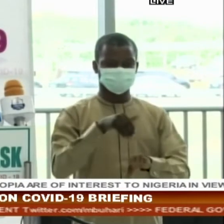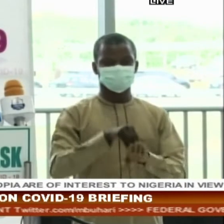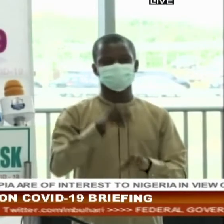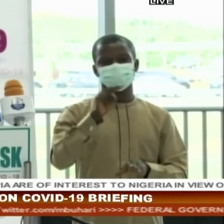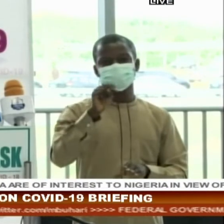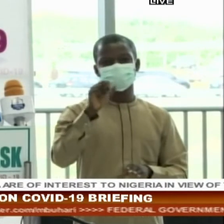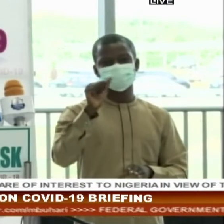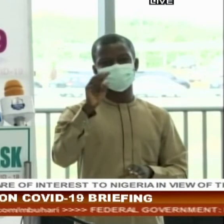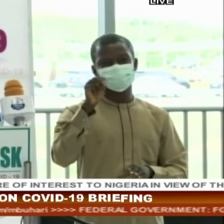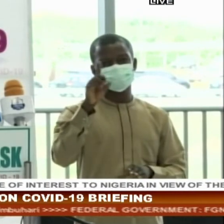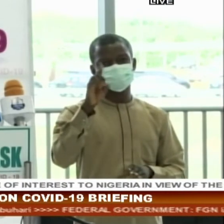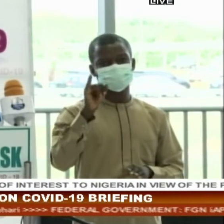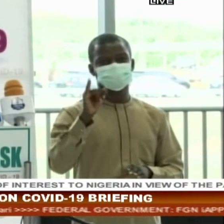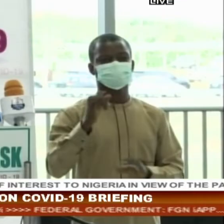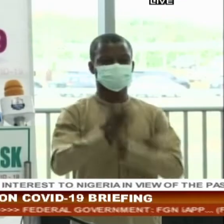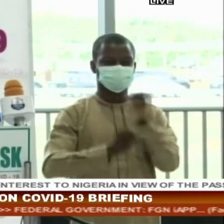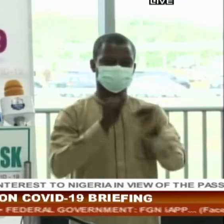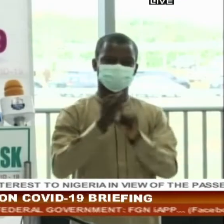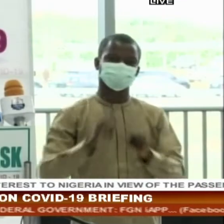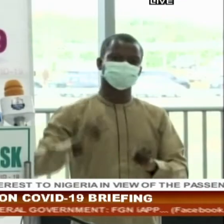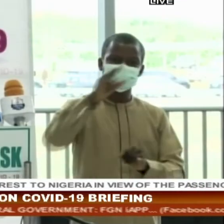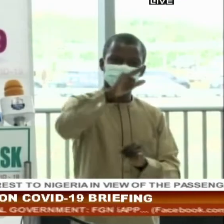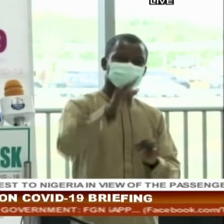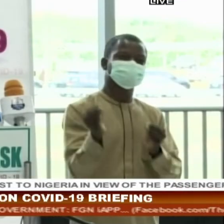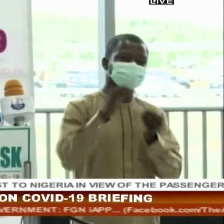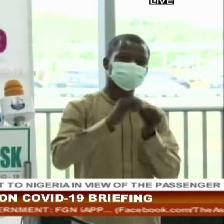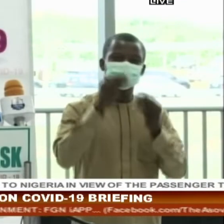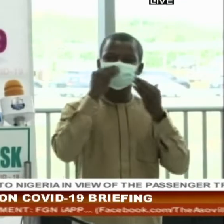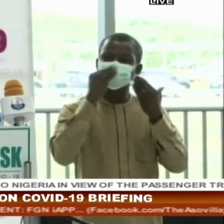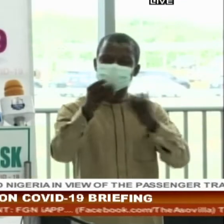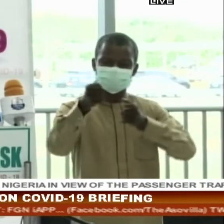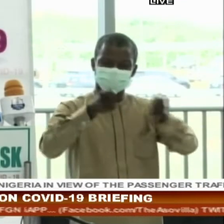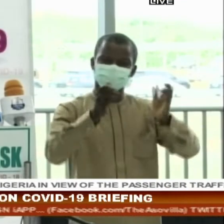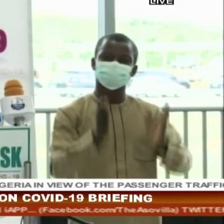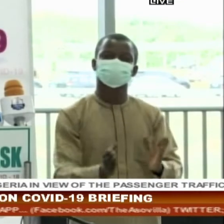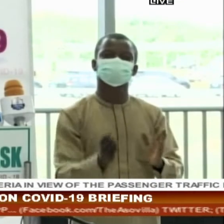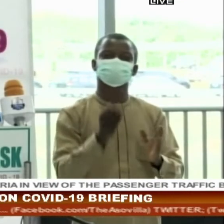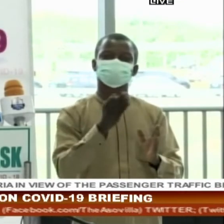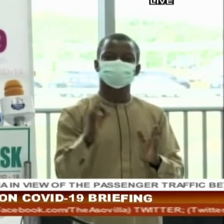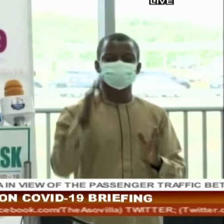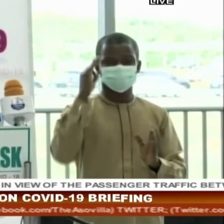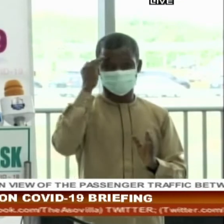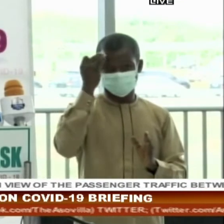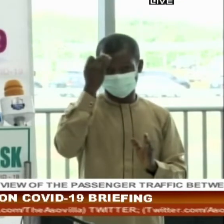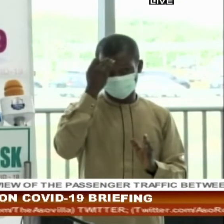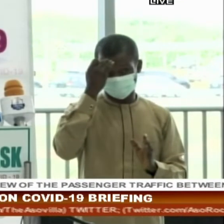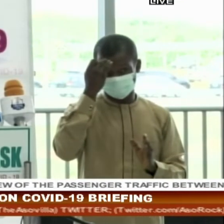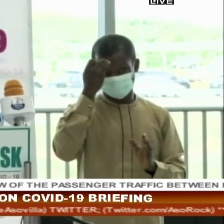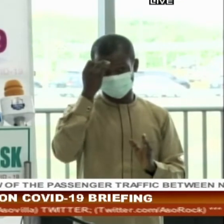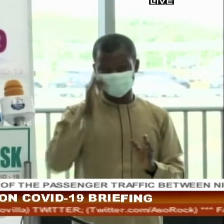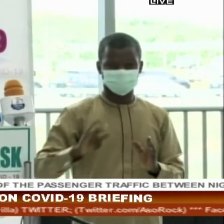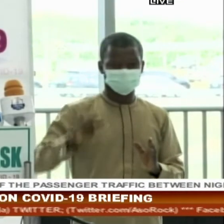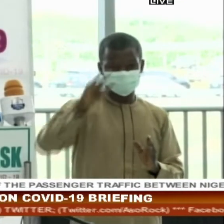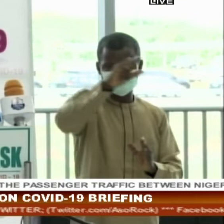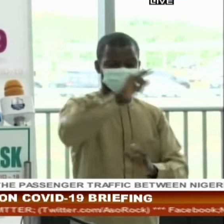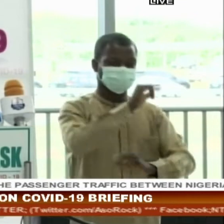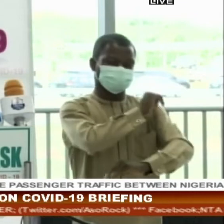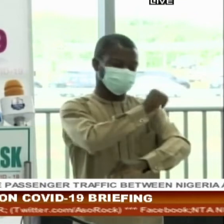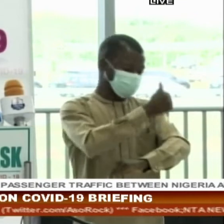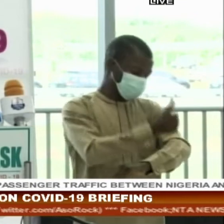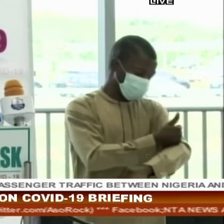Azikiwe International Airport. And to also thank the management of the Federal Airports